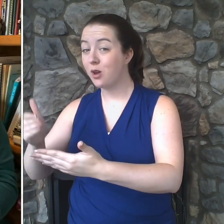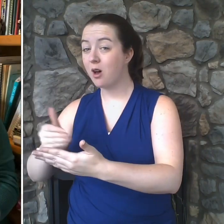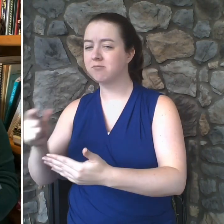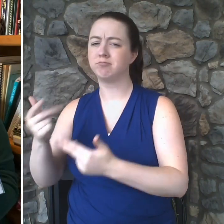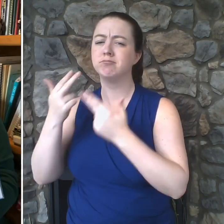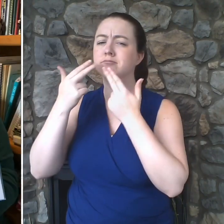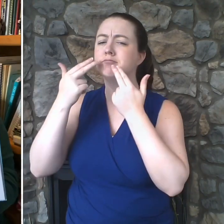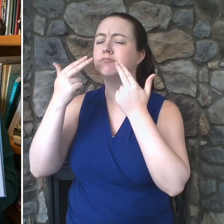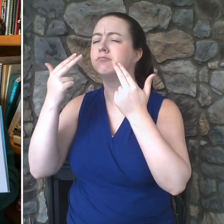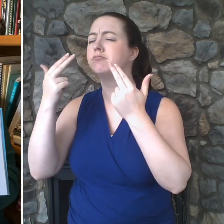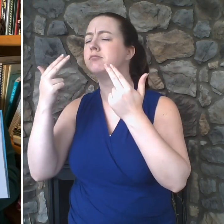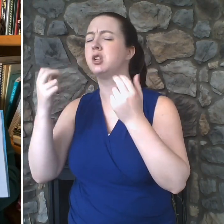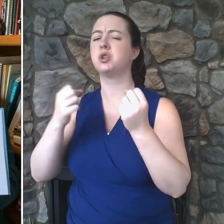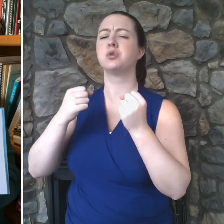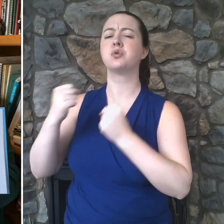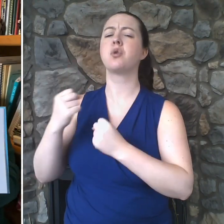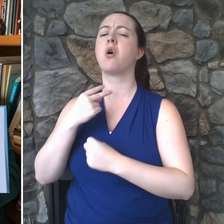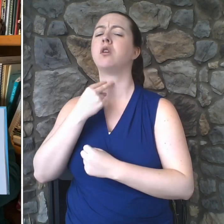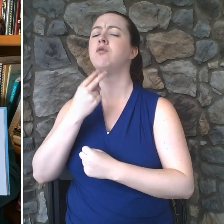in a hearty